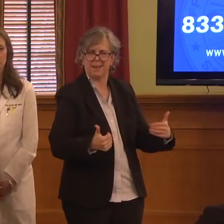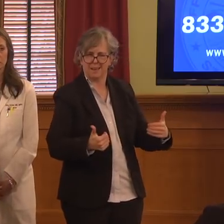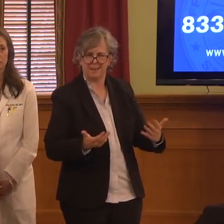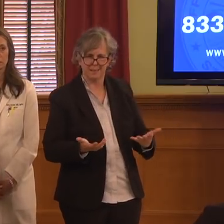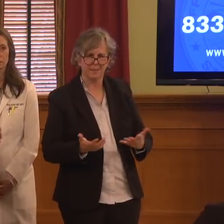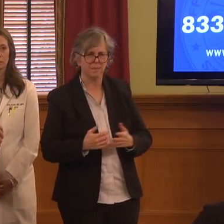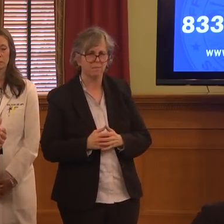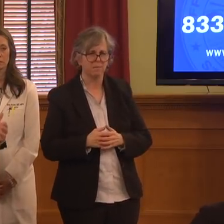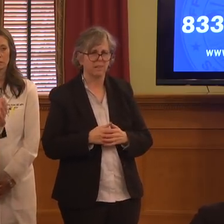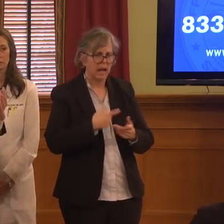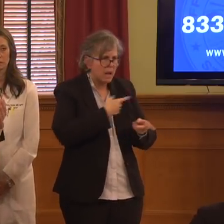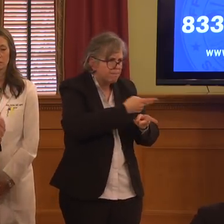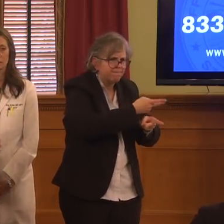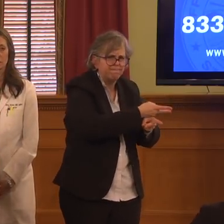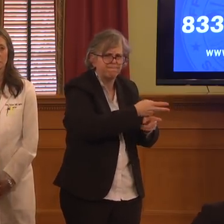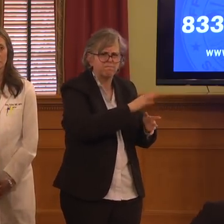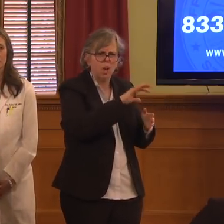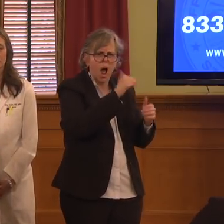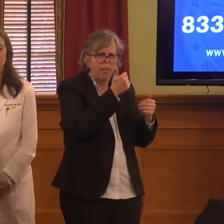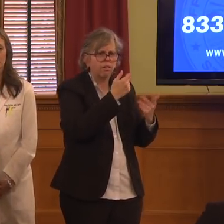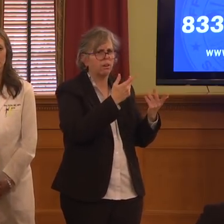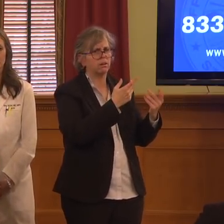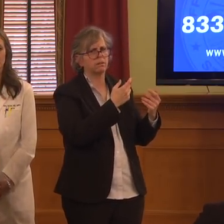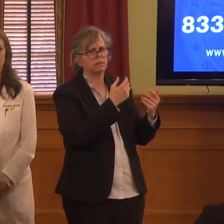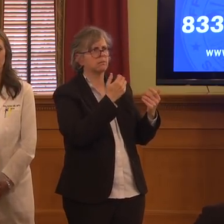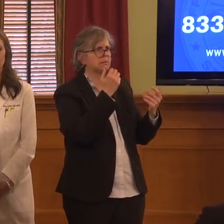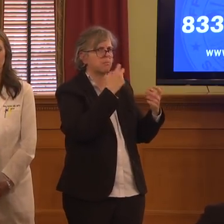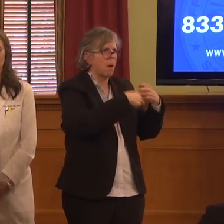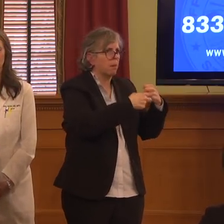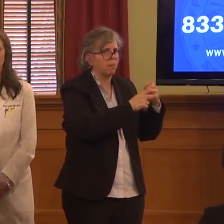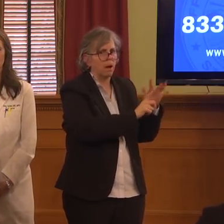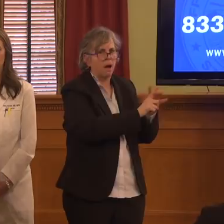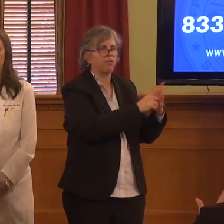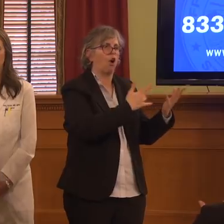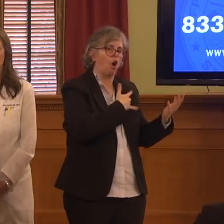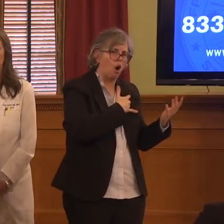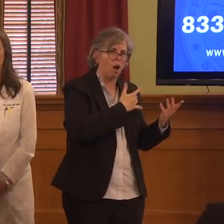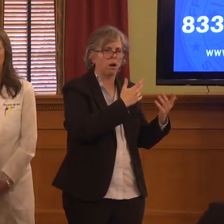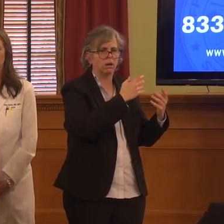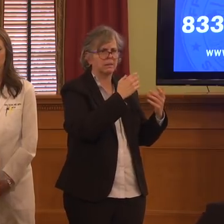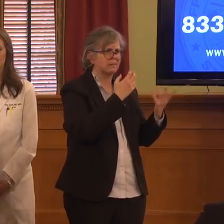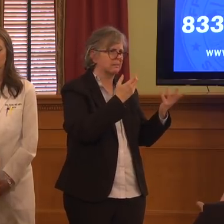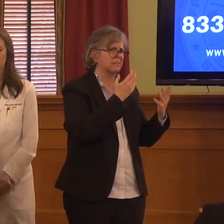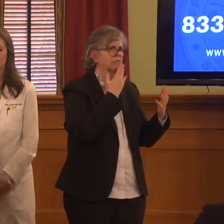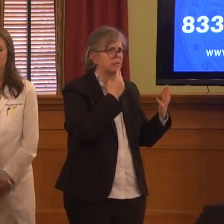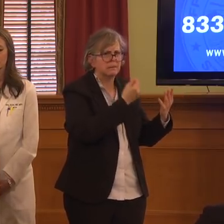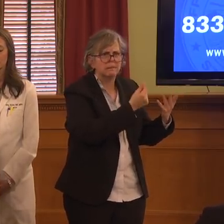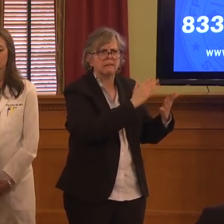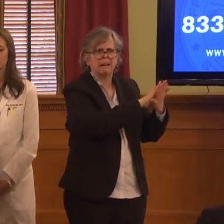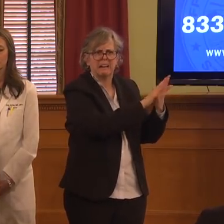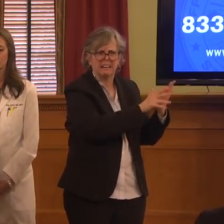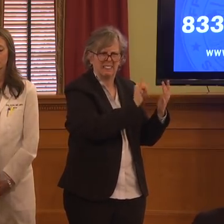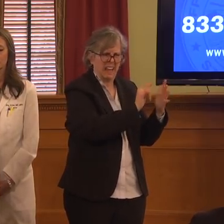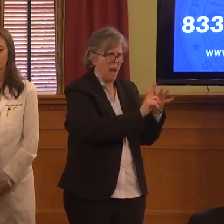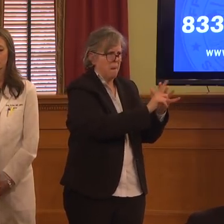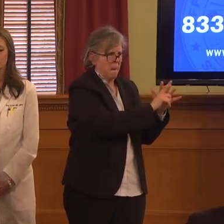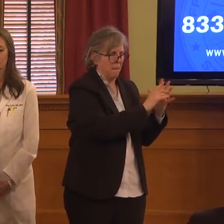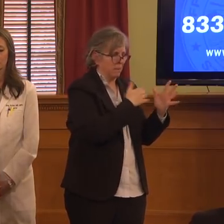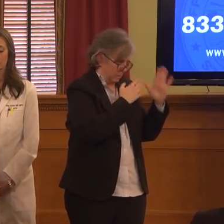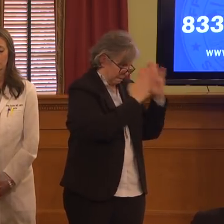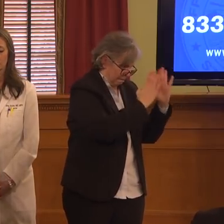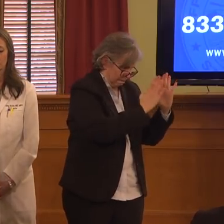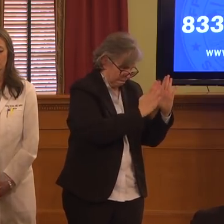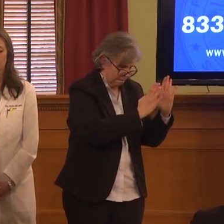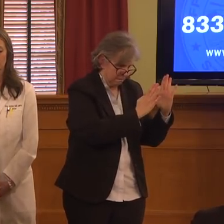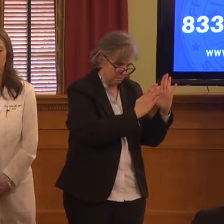normal heart problems and any other problems that they might have. We do not want to be in a situation where